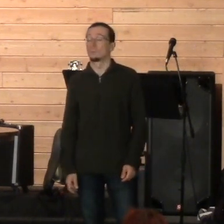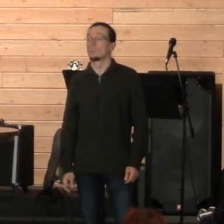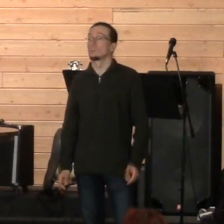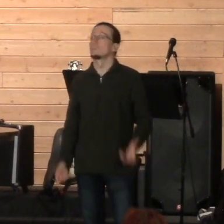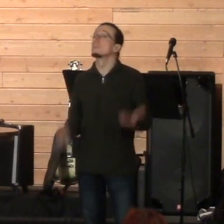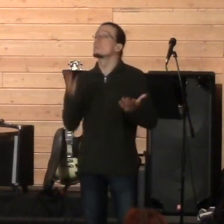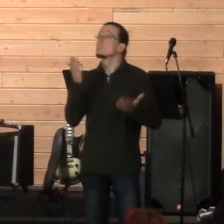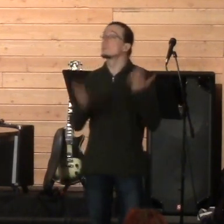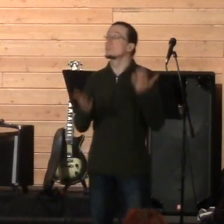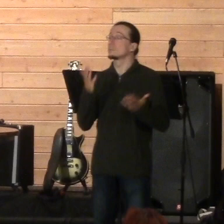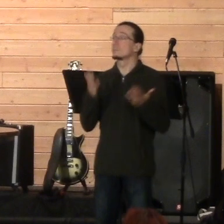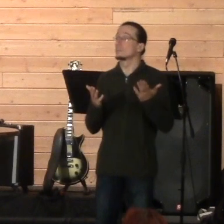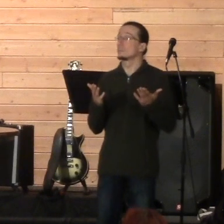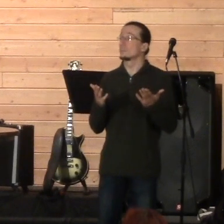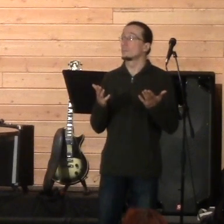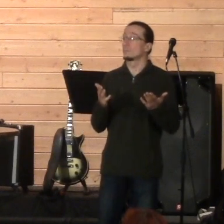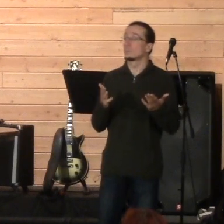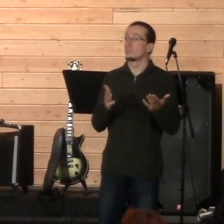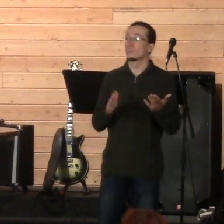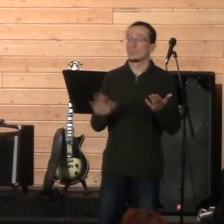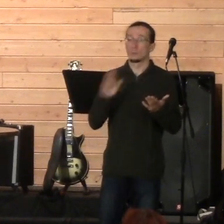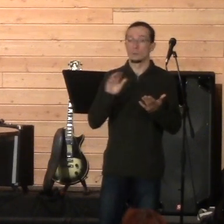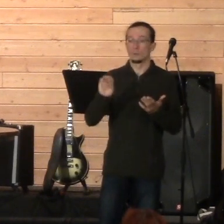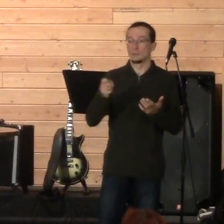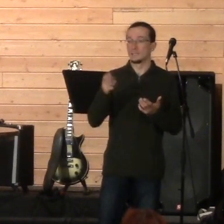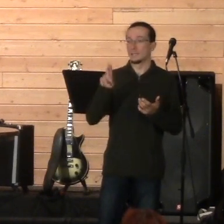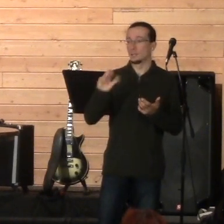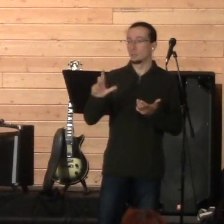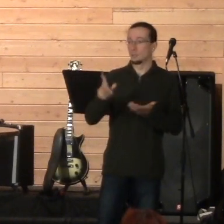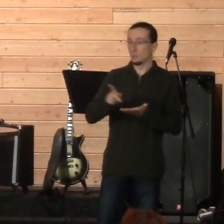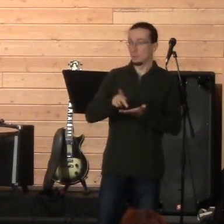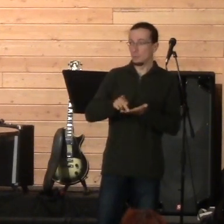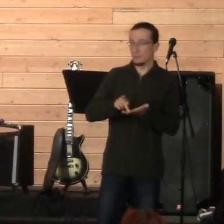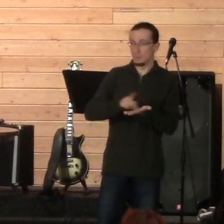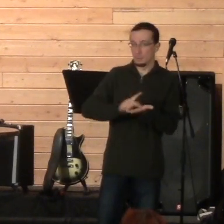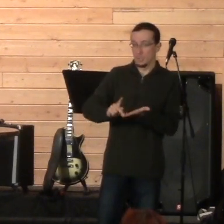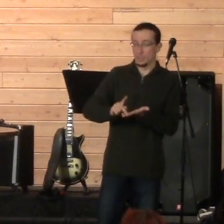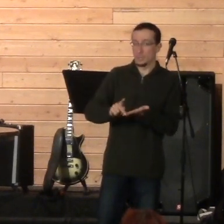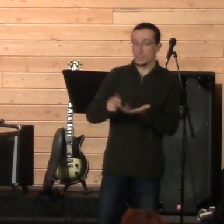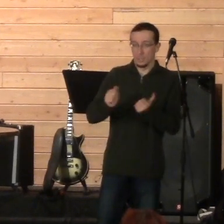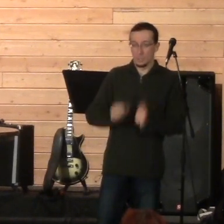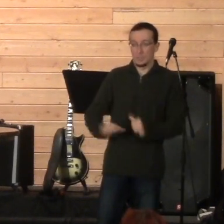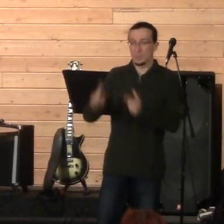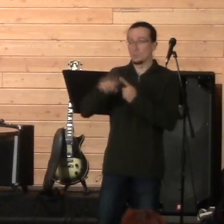Maybe you gave your sexual purity to somebody that promised you forever.